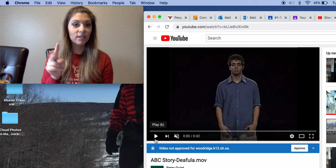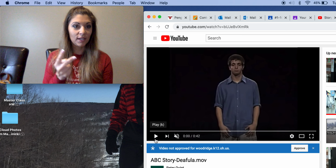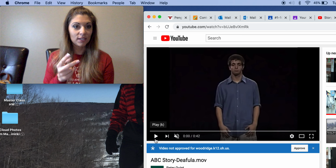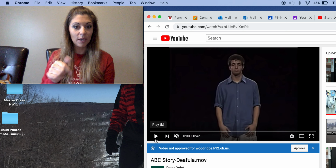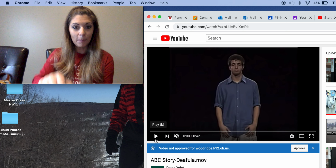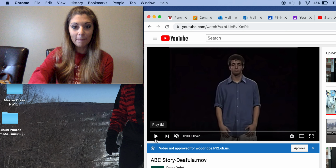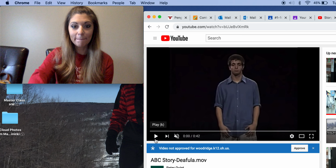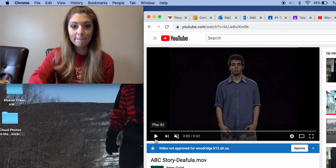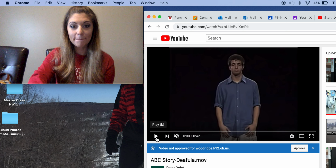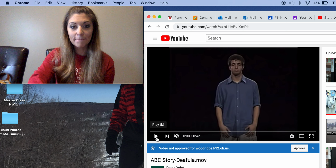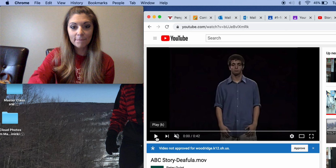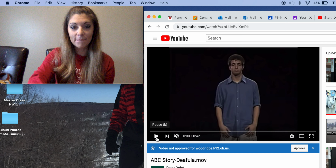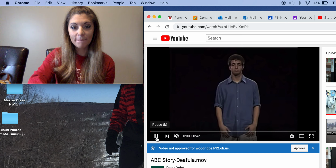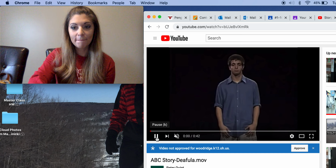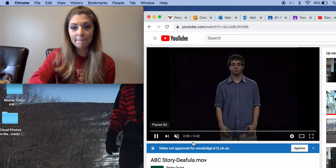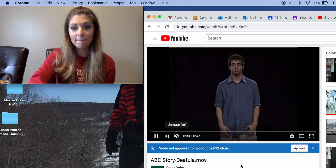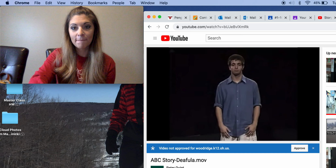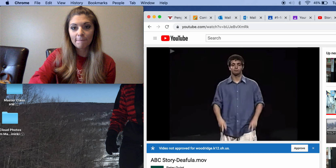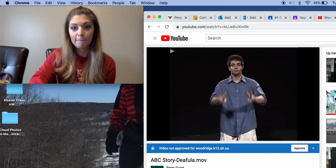go over it the second time.